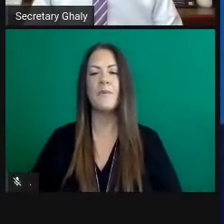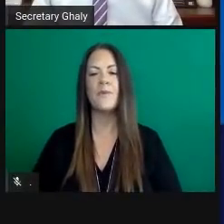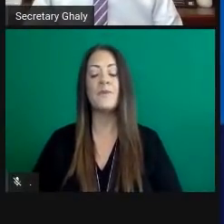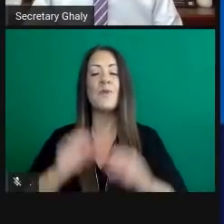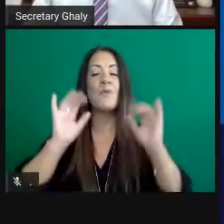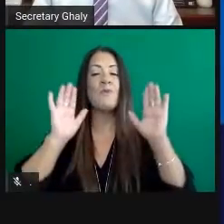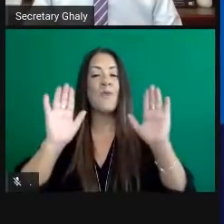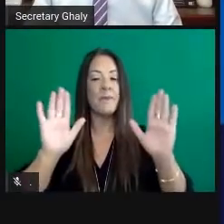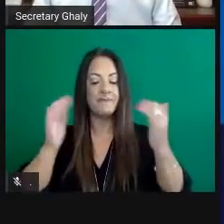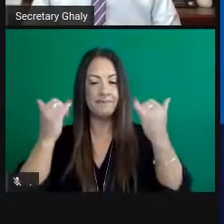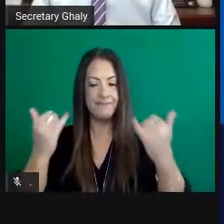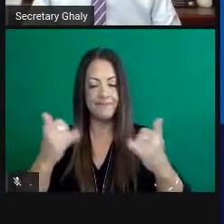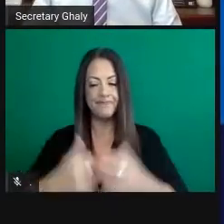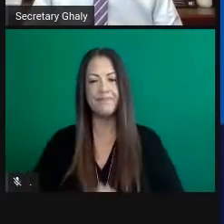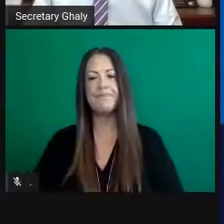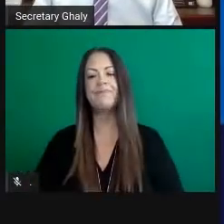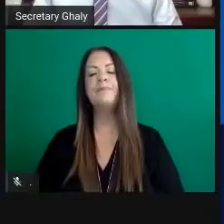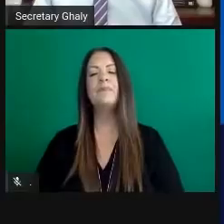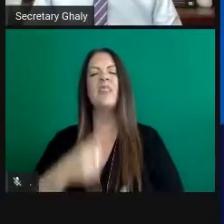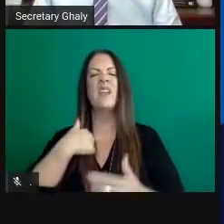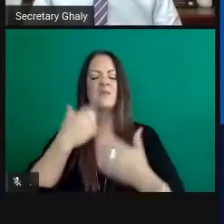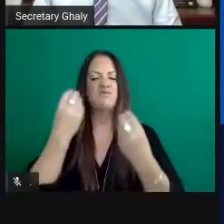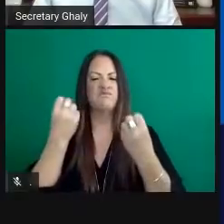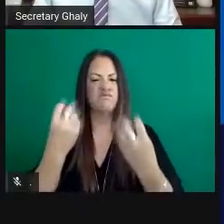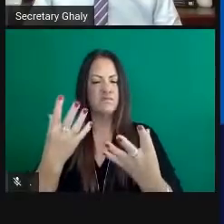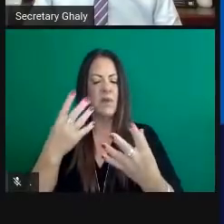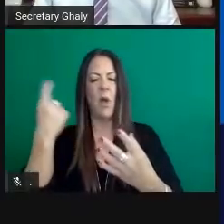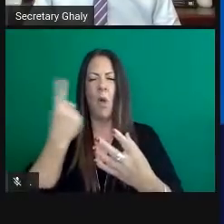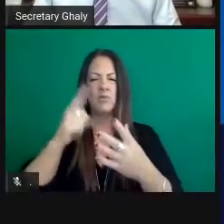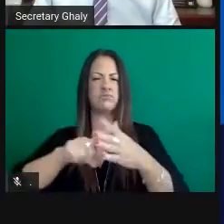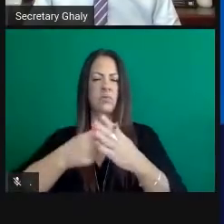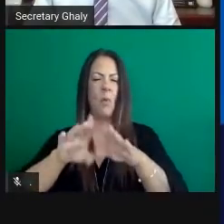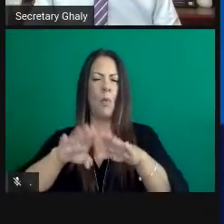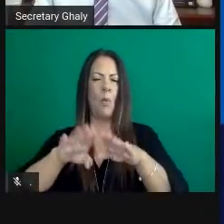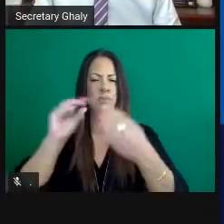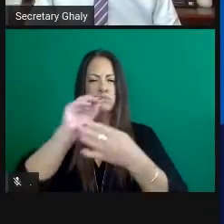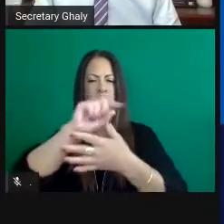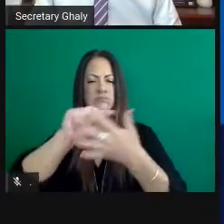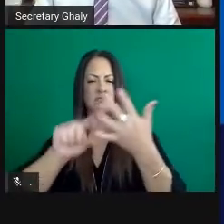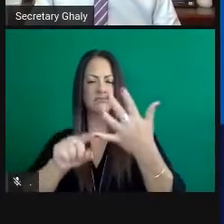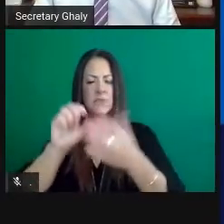Great. So starting with the numbers as we always do, today we're reporting